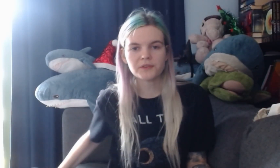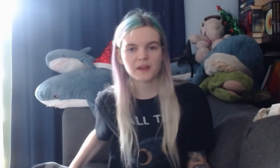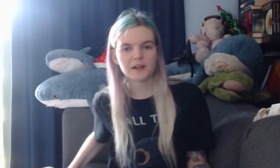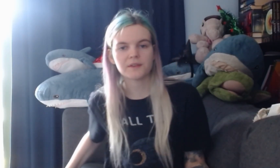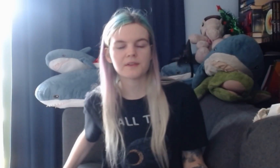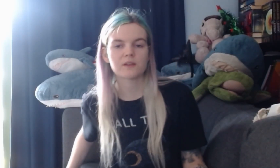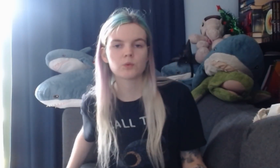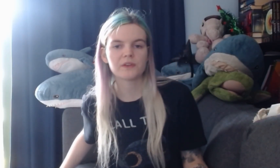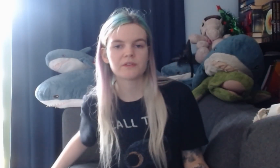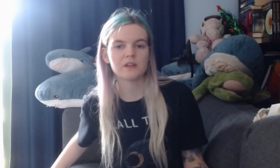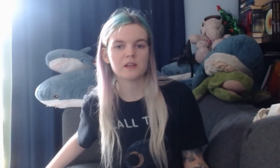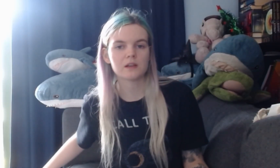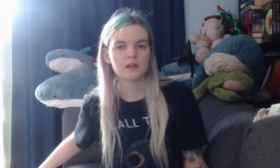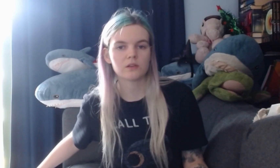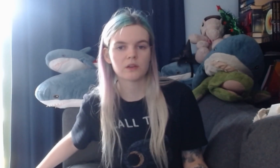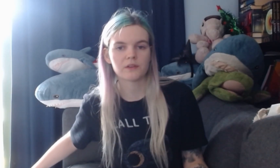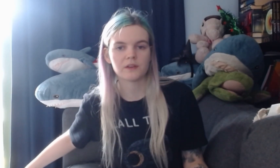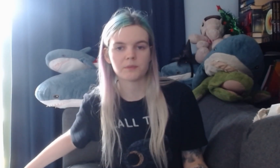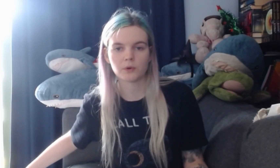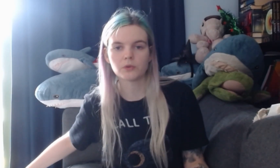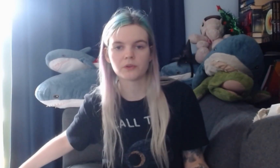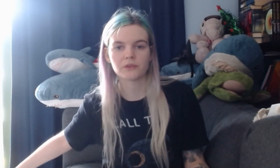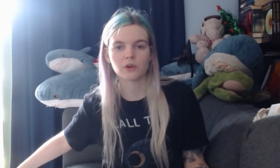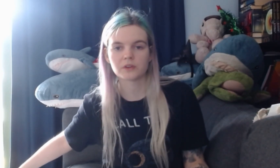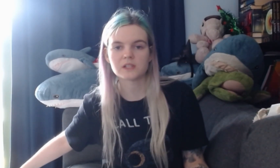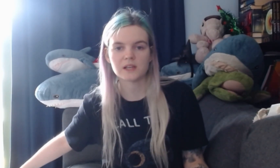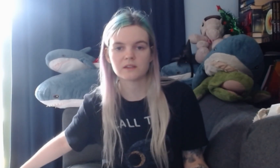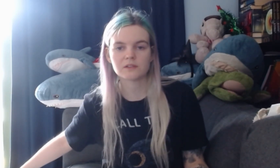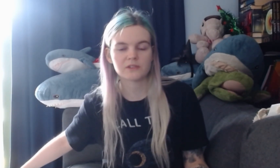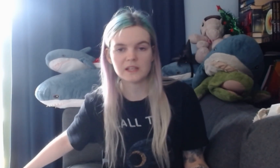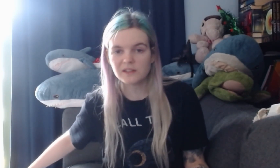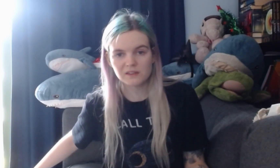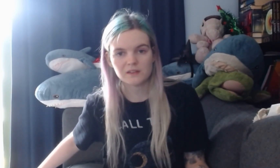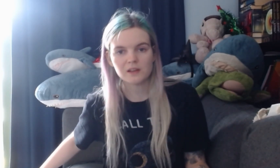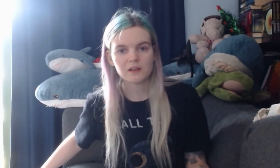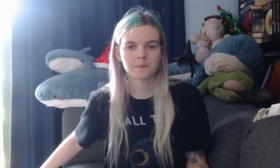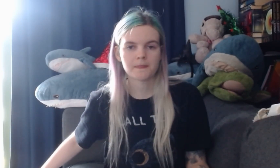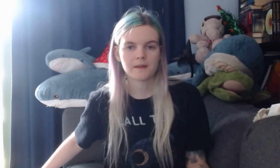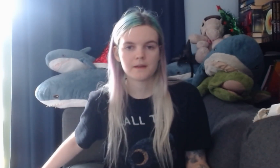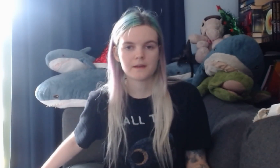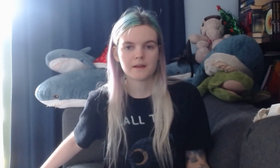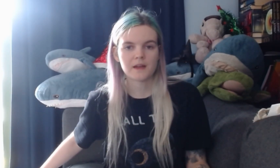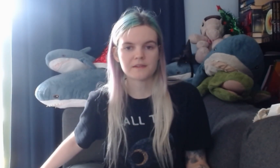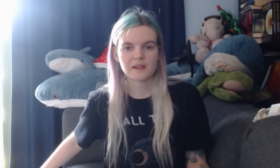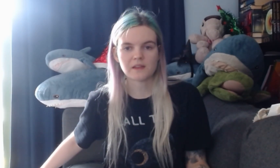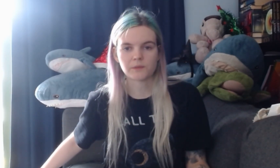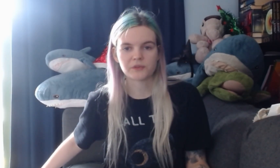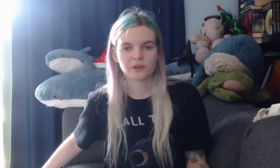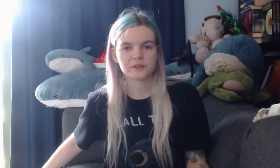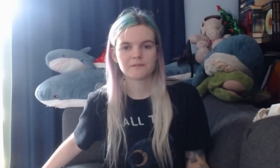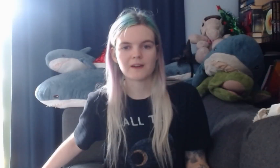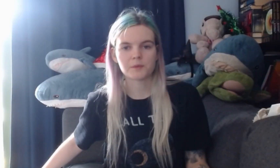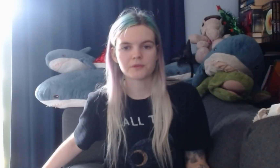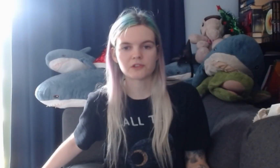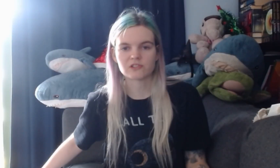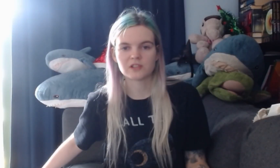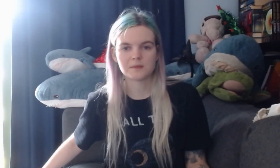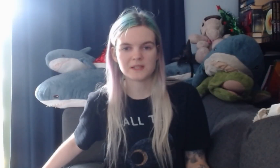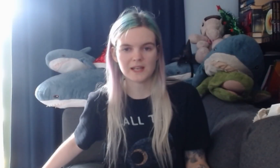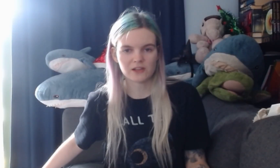signs that we see in these bonus content thingies. As I said, that was not a very professional imitation,